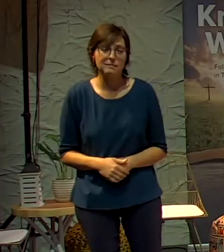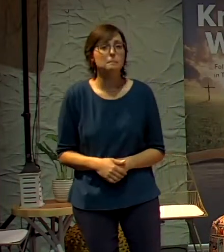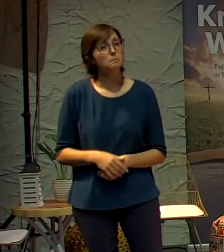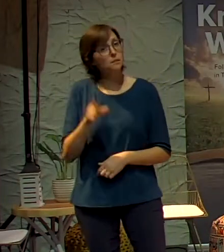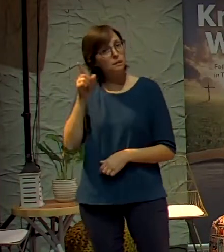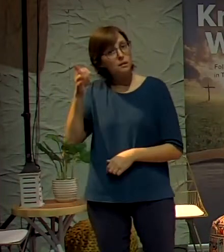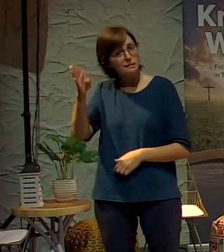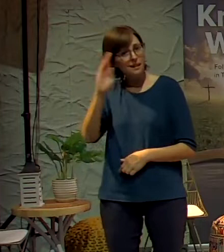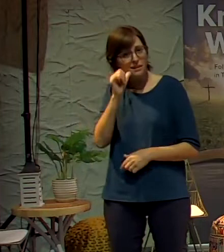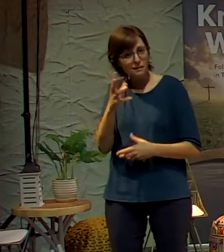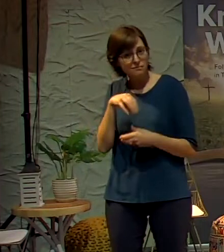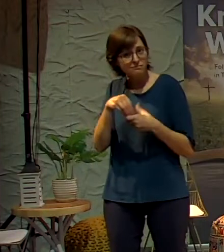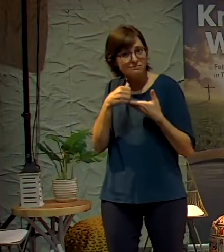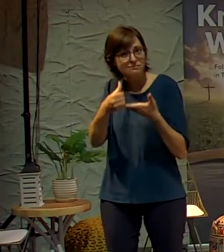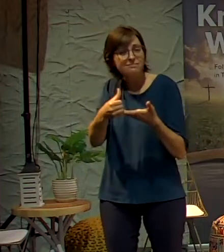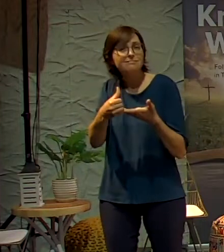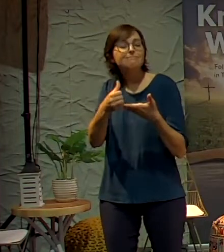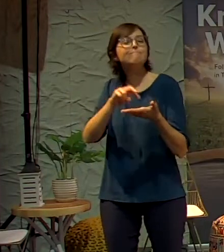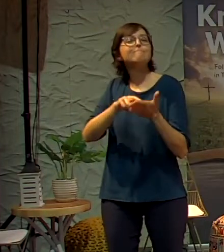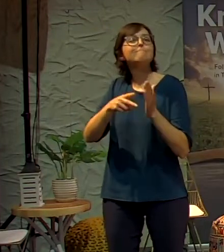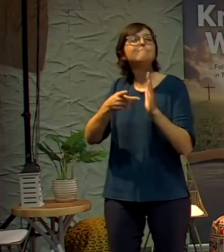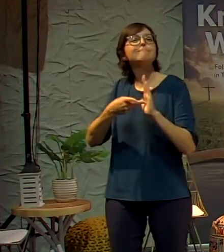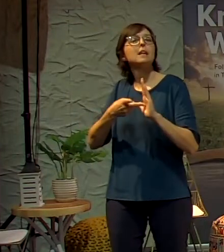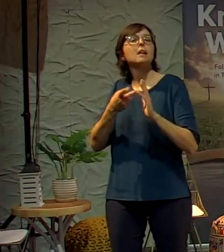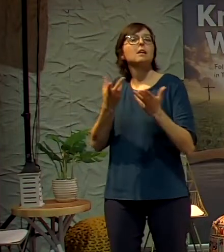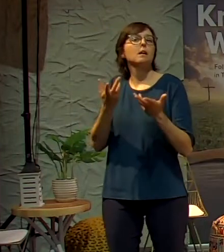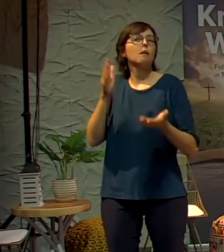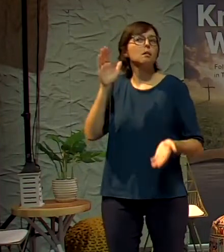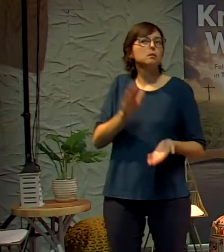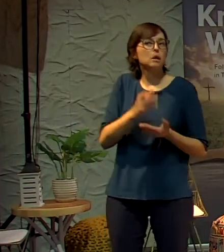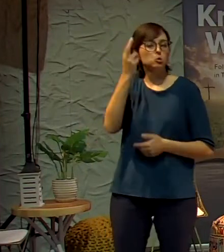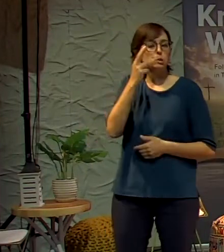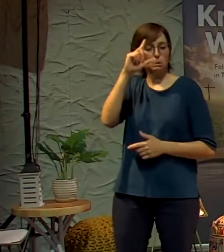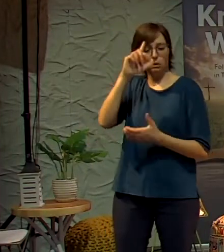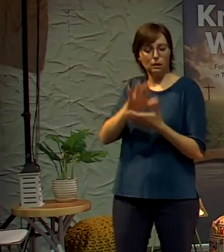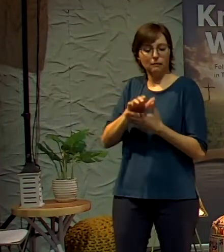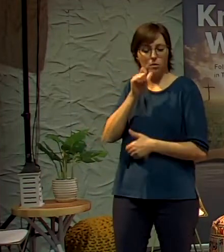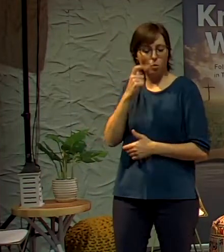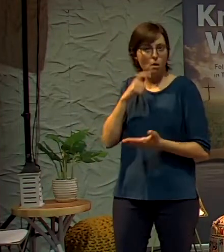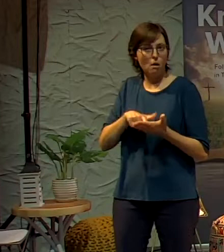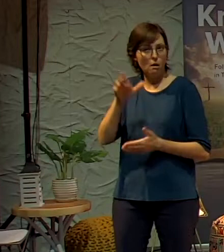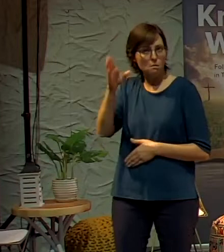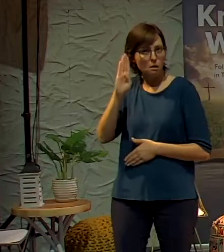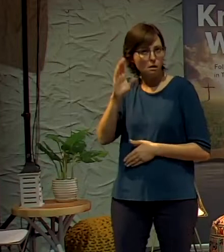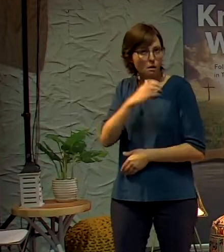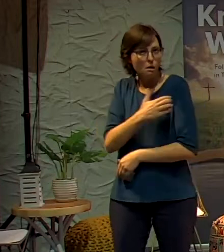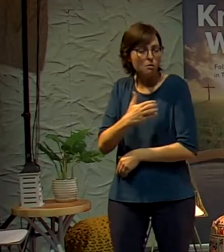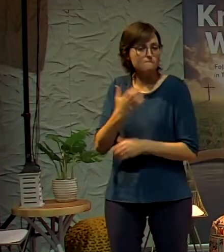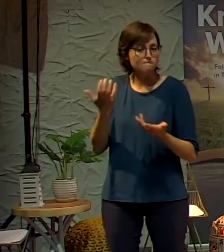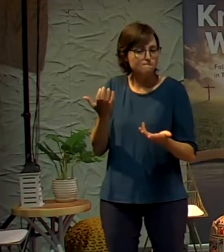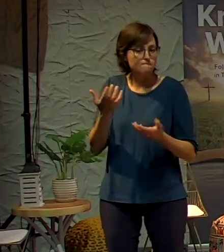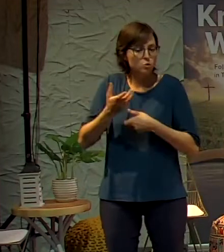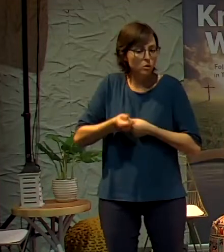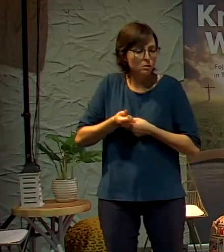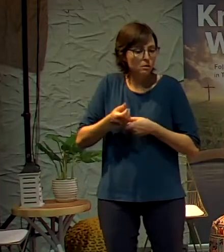doesn't intervene, you have even less reason to believe in God, and because you don't witness his power, and you have less trust,